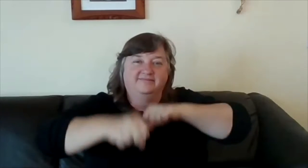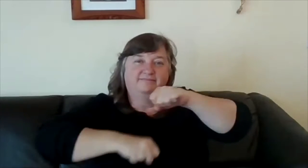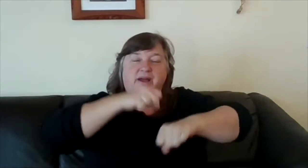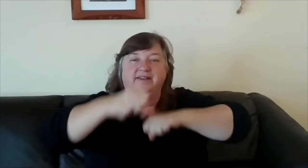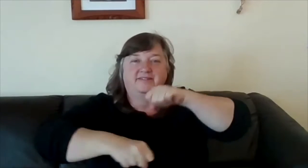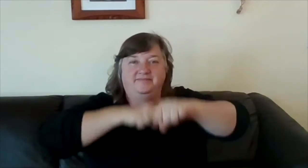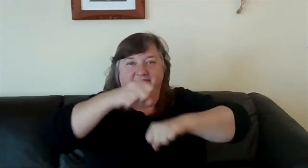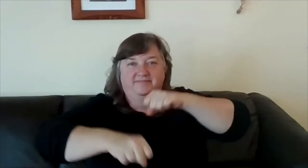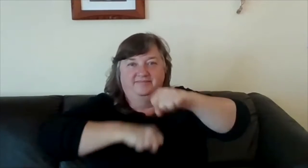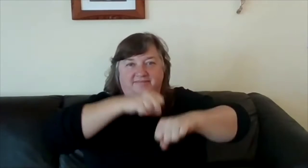Bike.